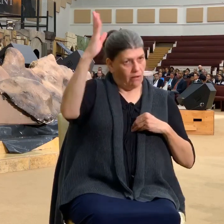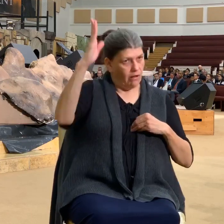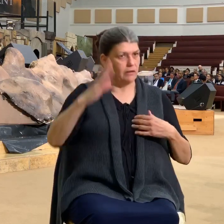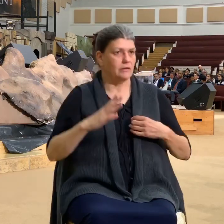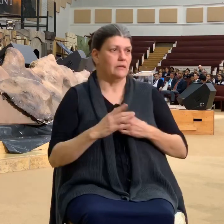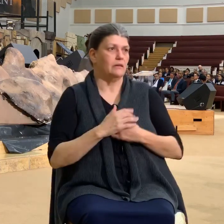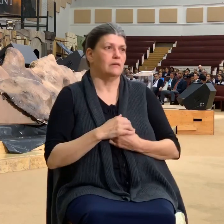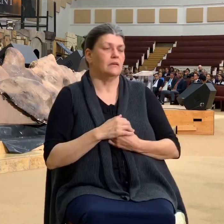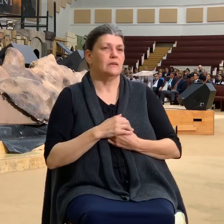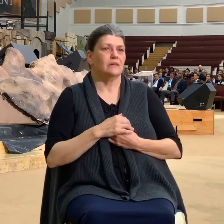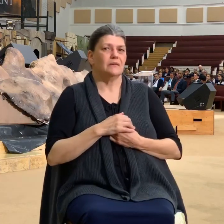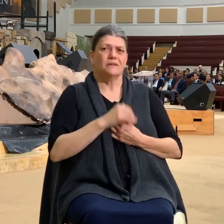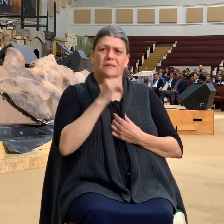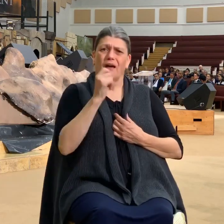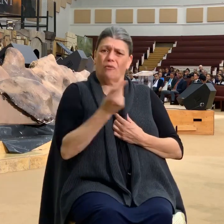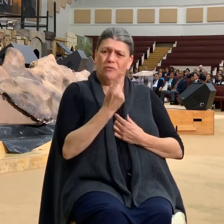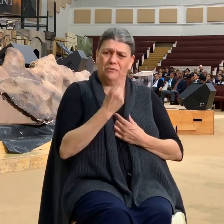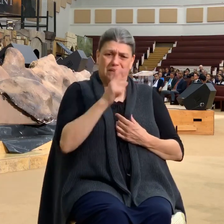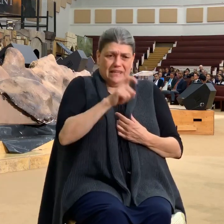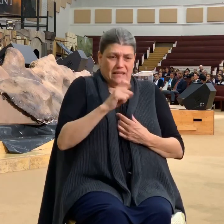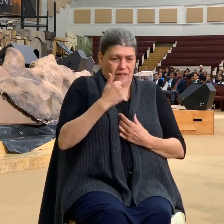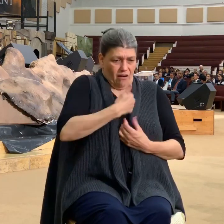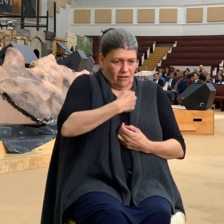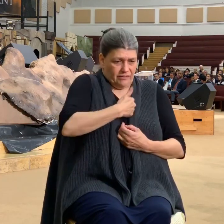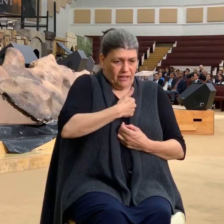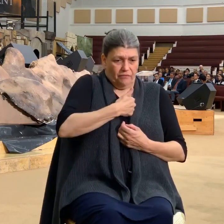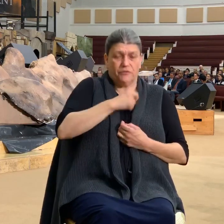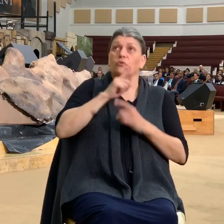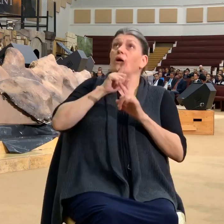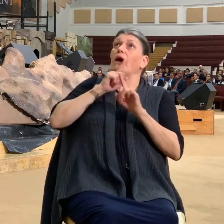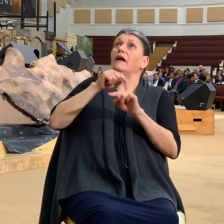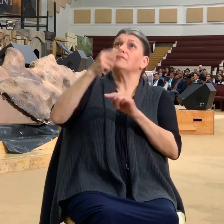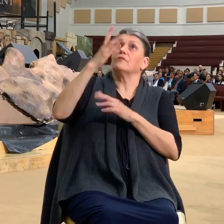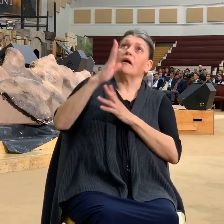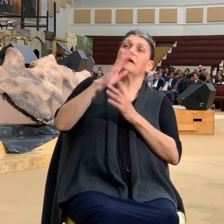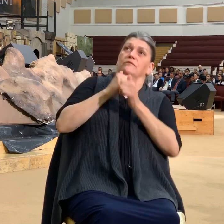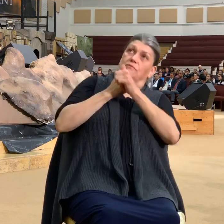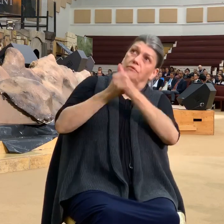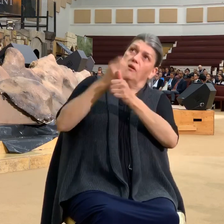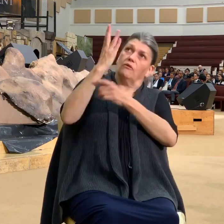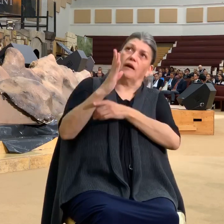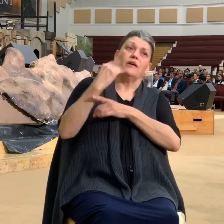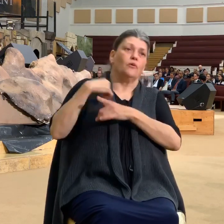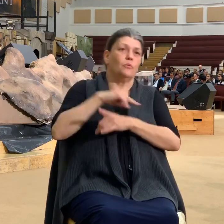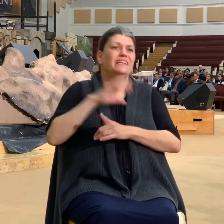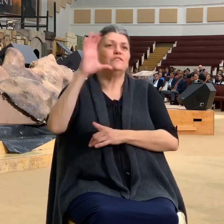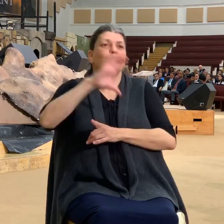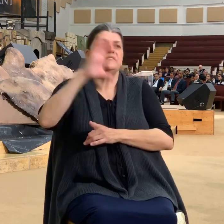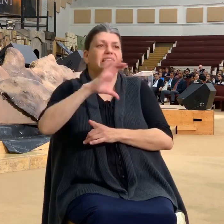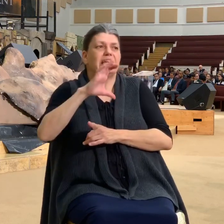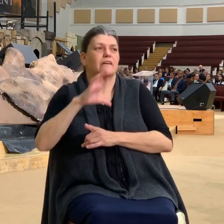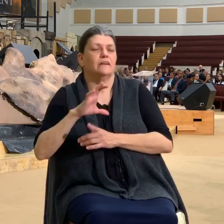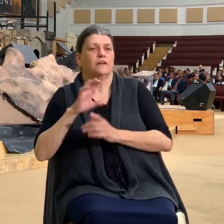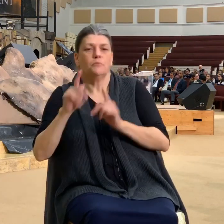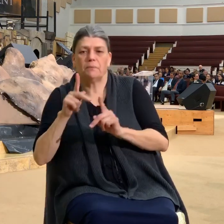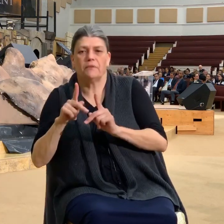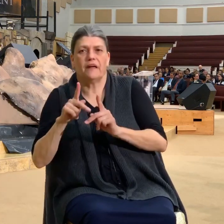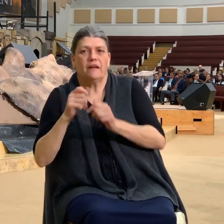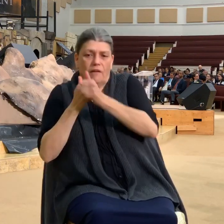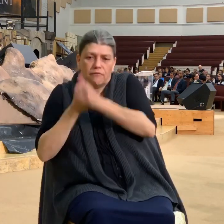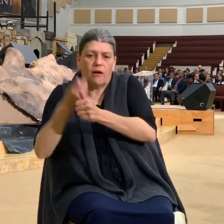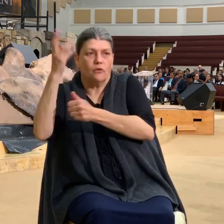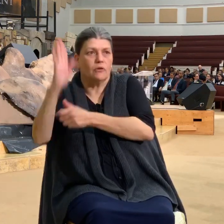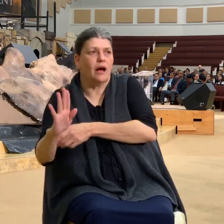ourselves and our life in the hands of God, but we need to seek out godly counsel. And we need to receive that